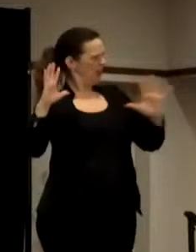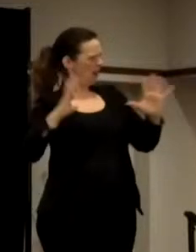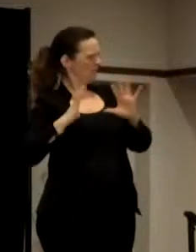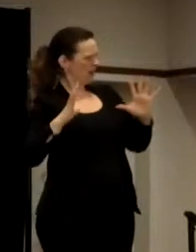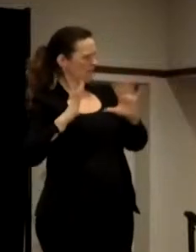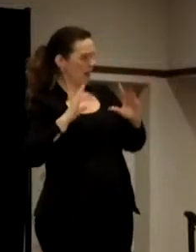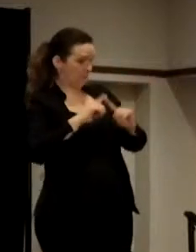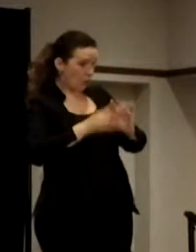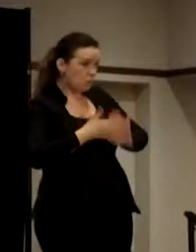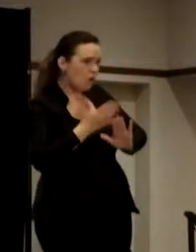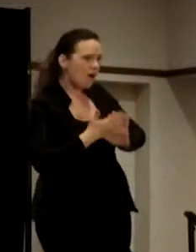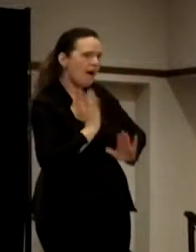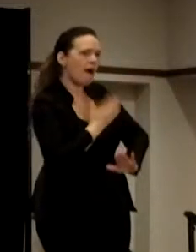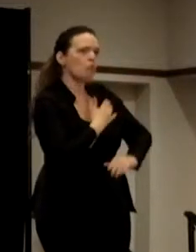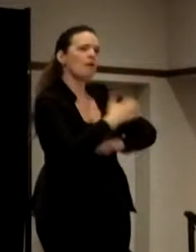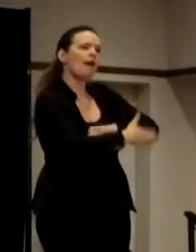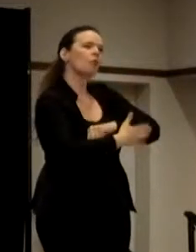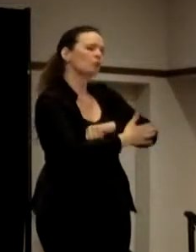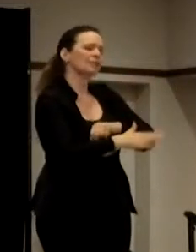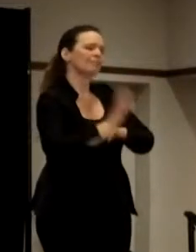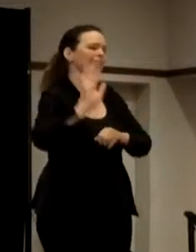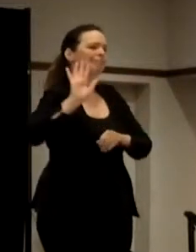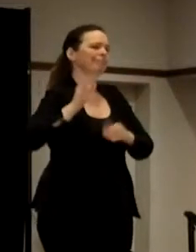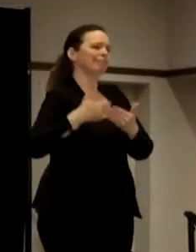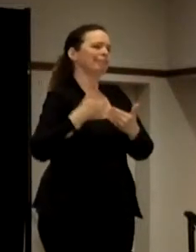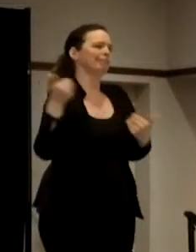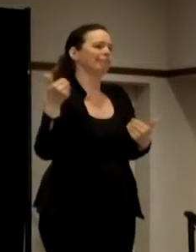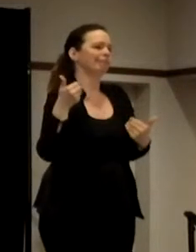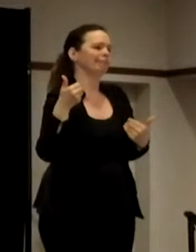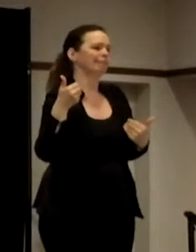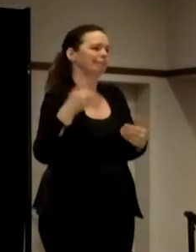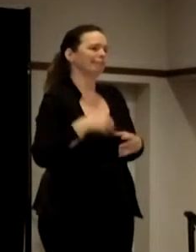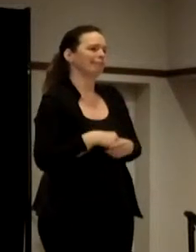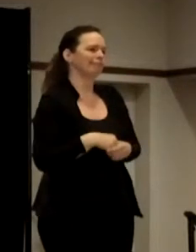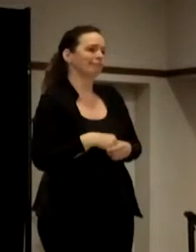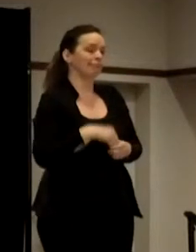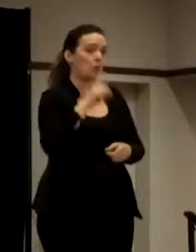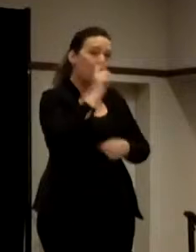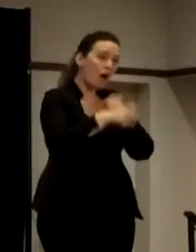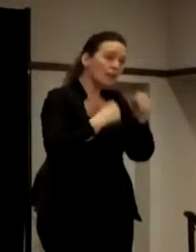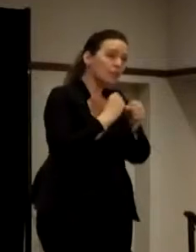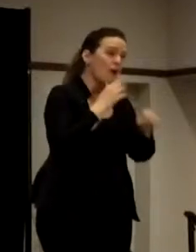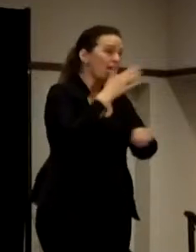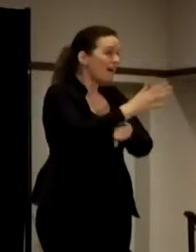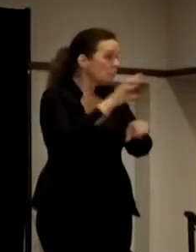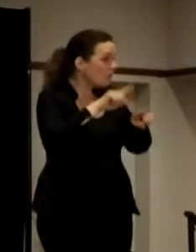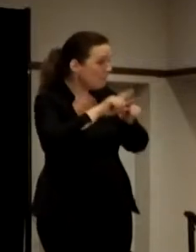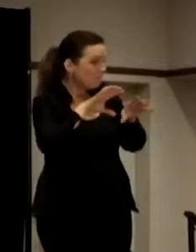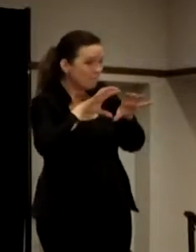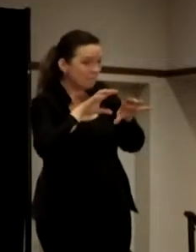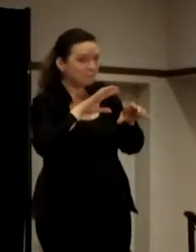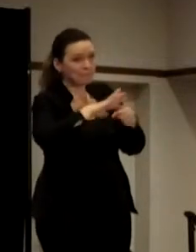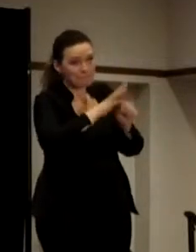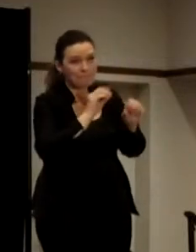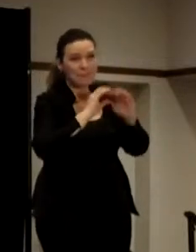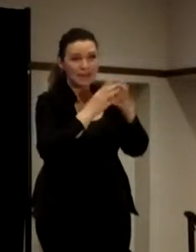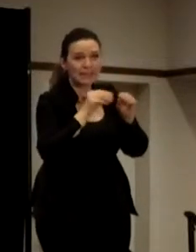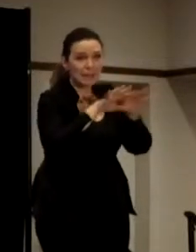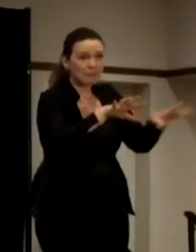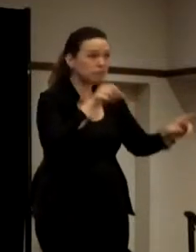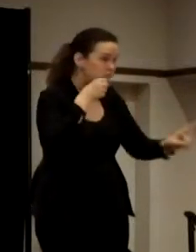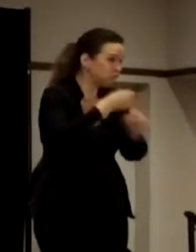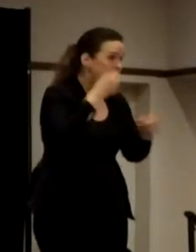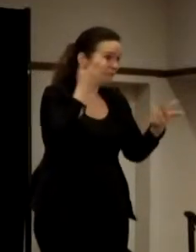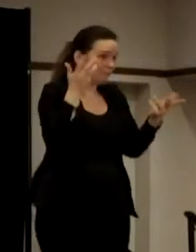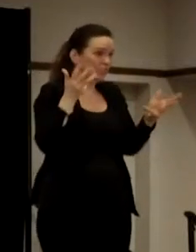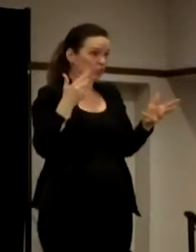At this point of the pandemic, we don't need to be micromanaged. We've been through this. We've managed